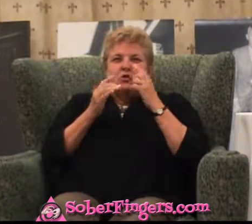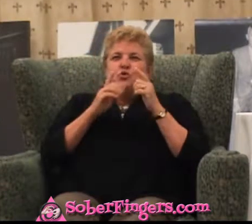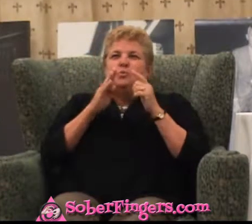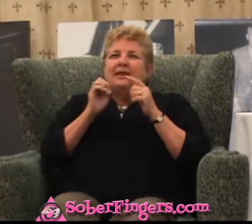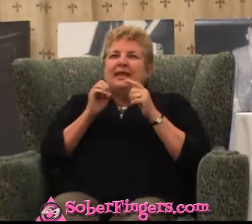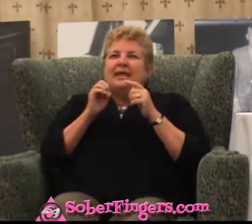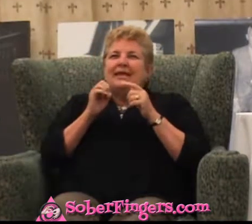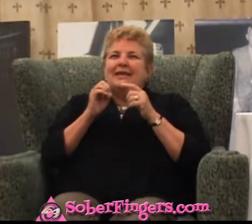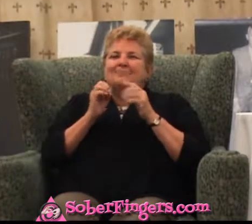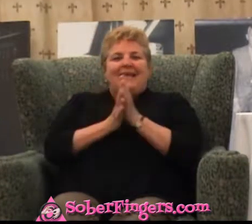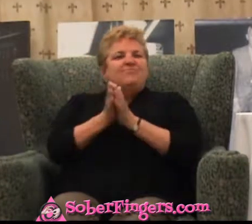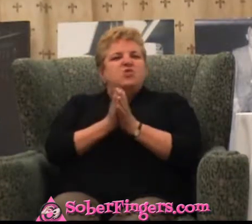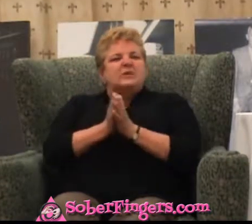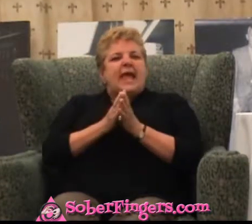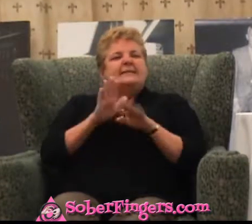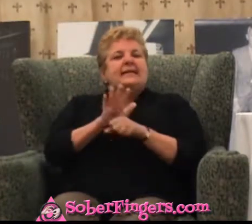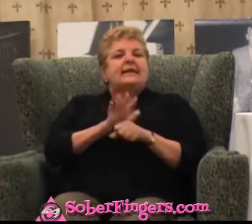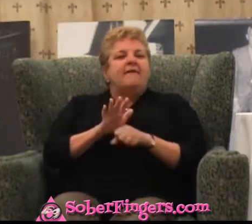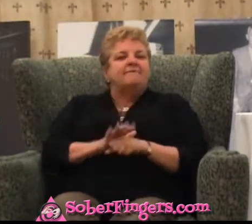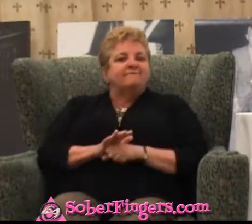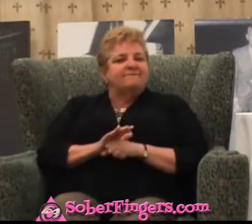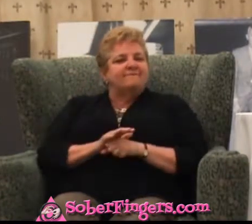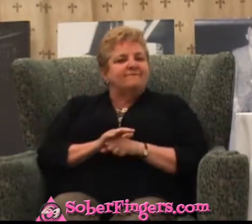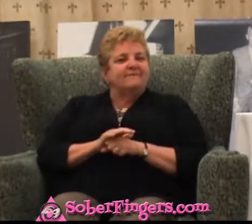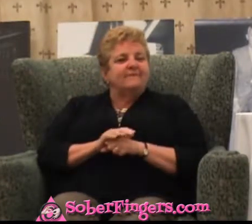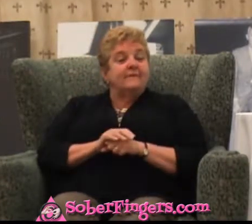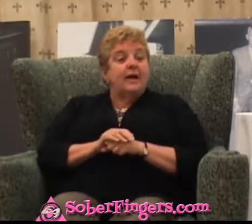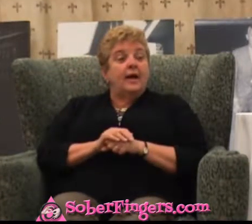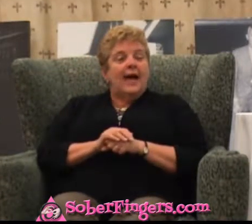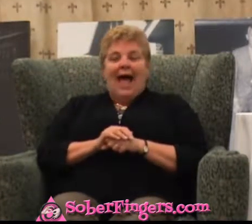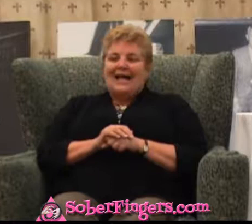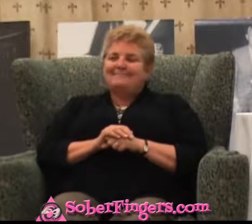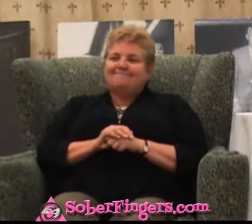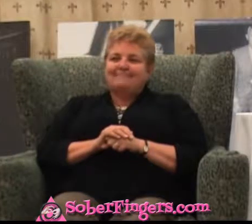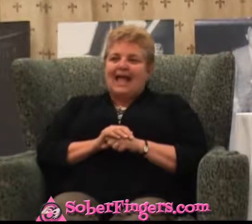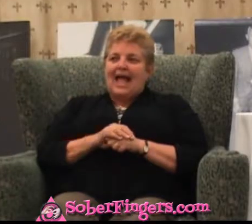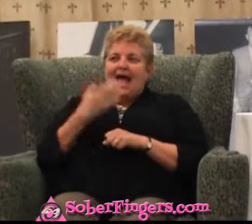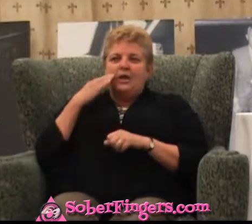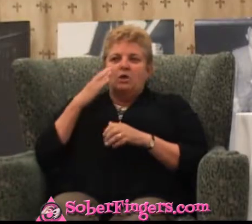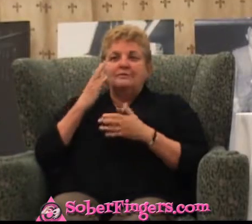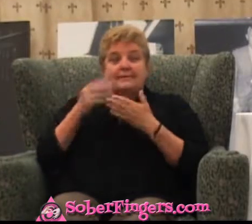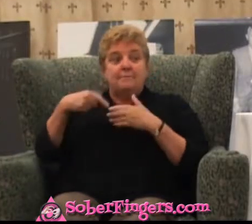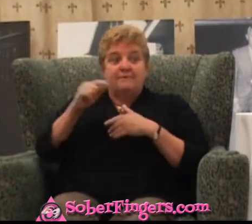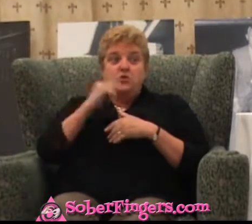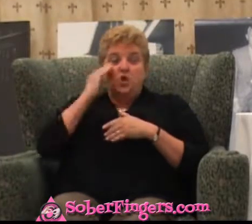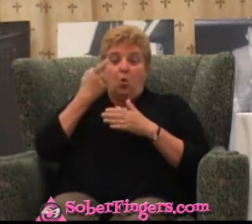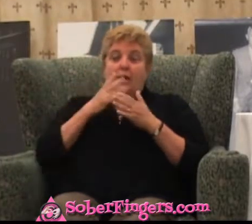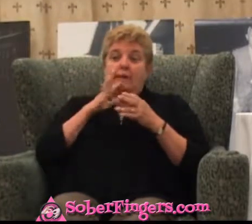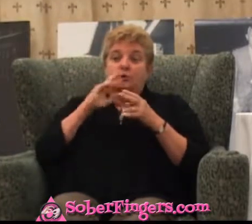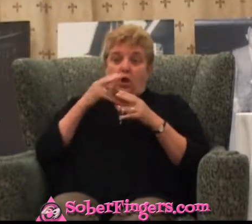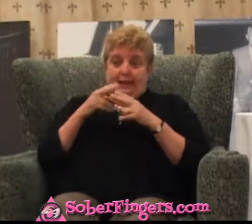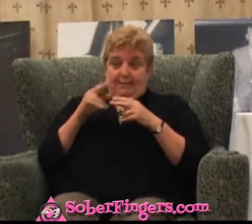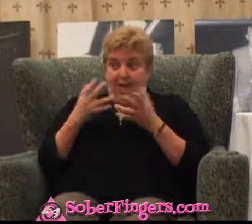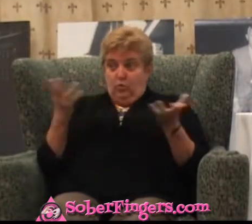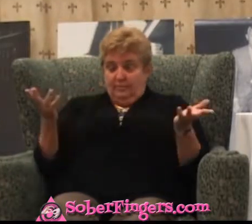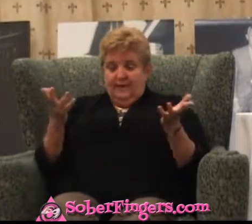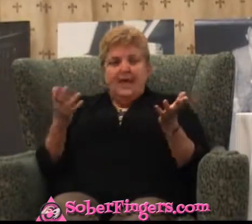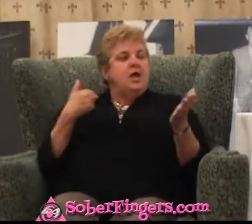didn't seem to thank me. I don't know. Somebody here know what I'm talking about. That no matter what it is that